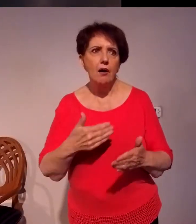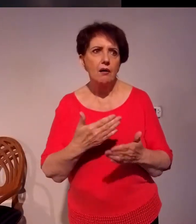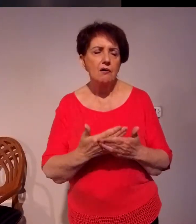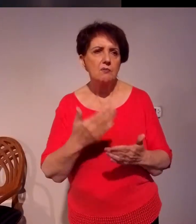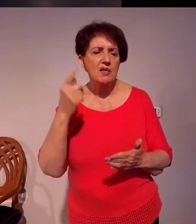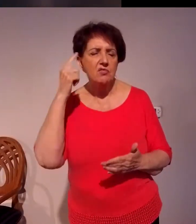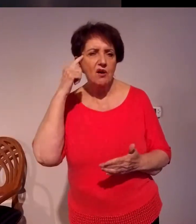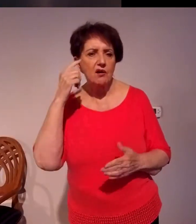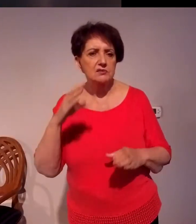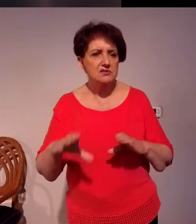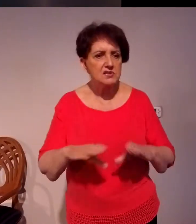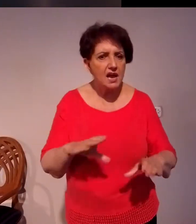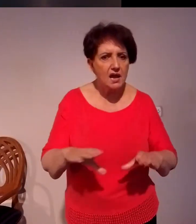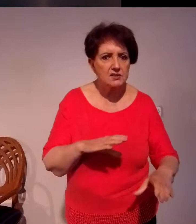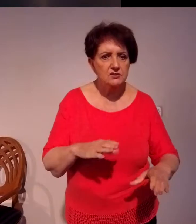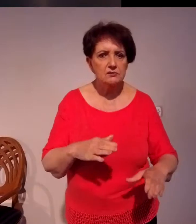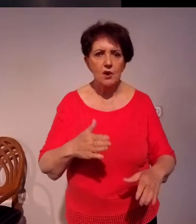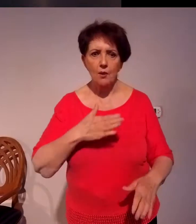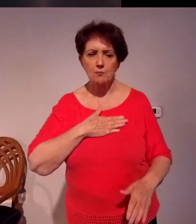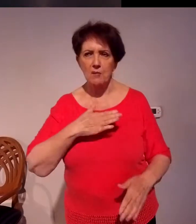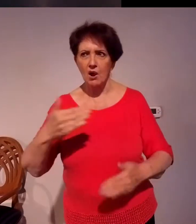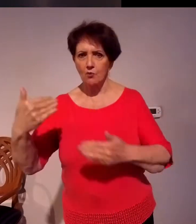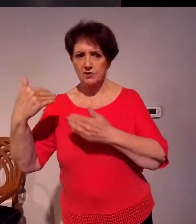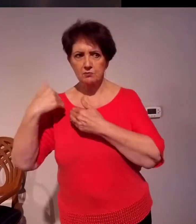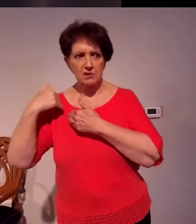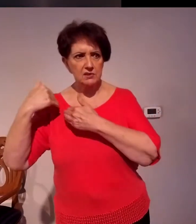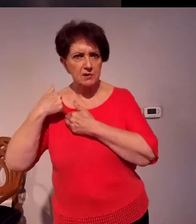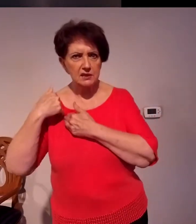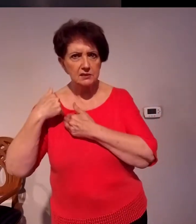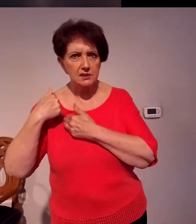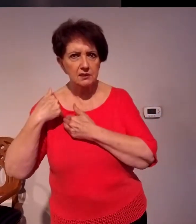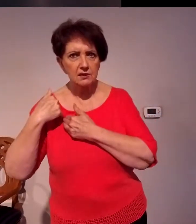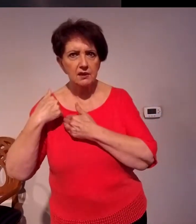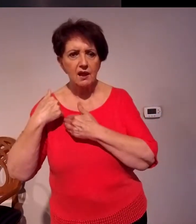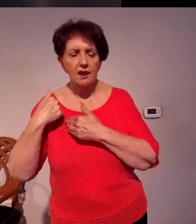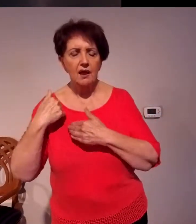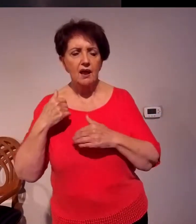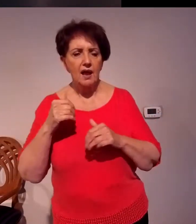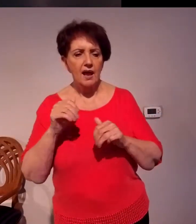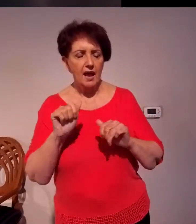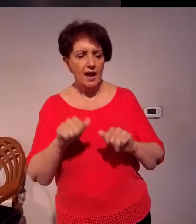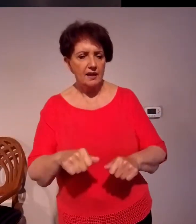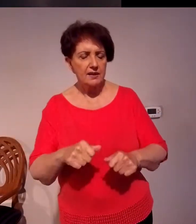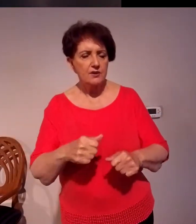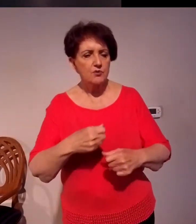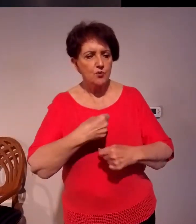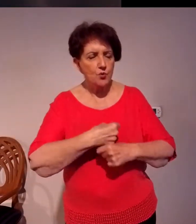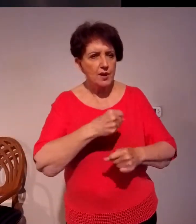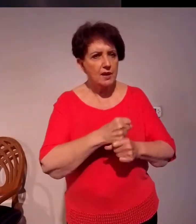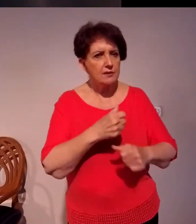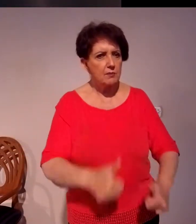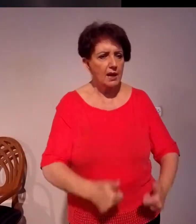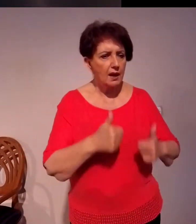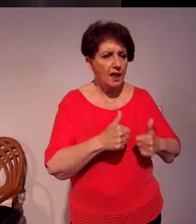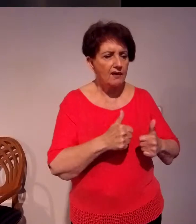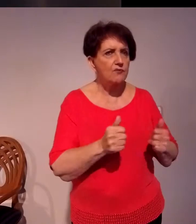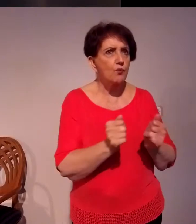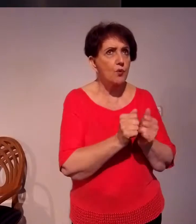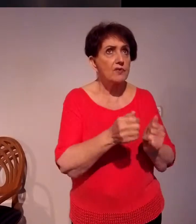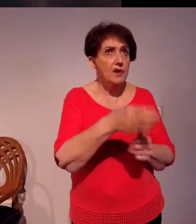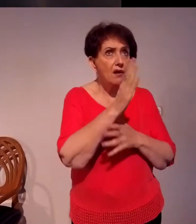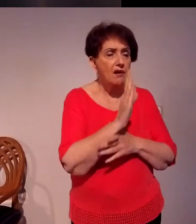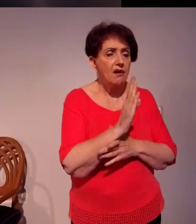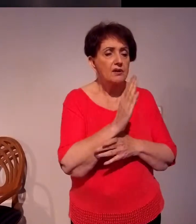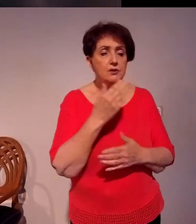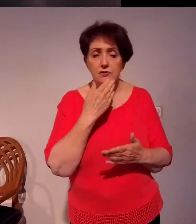and actions are my responsibility, and I can co-create my life, good or bad,